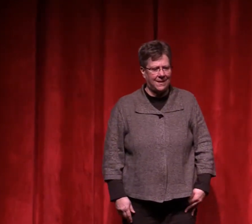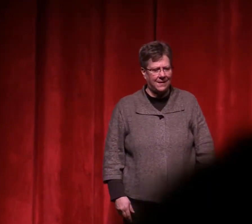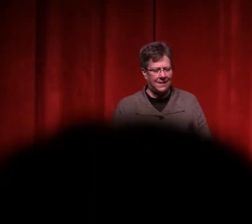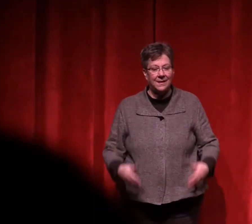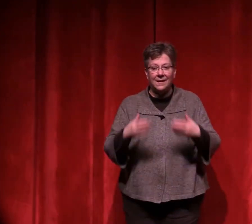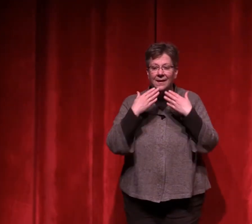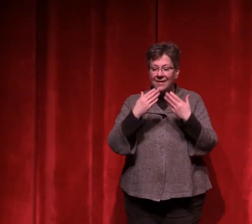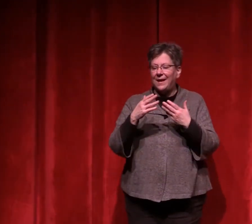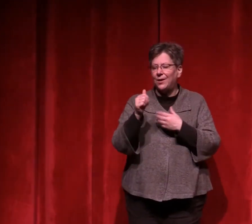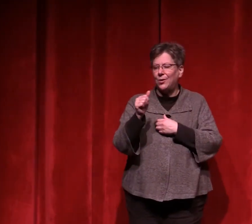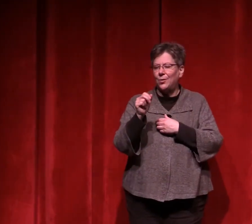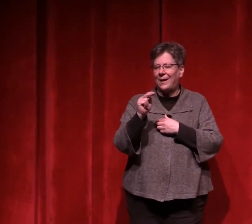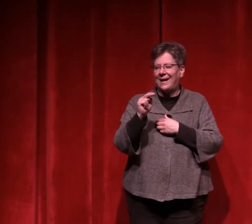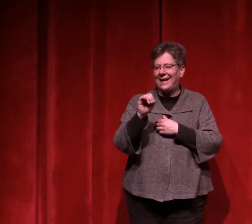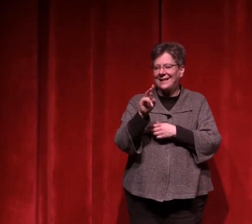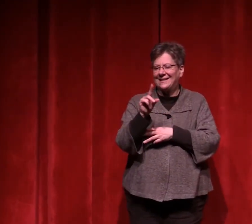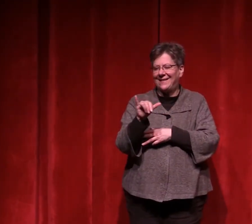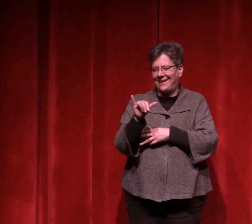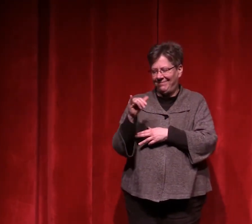Thank you, Ainsley.